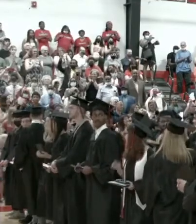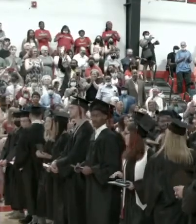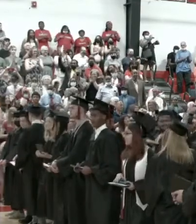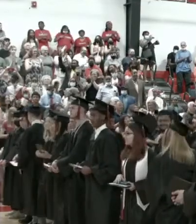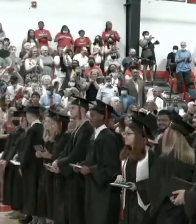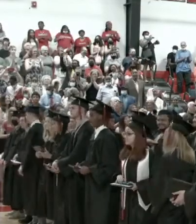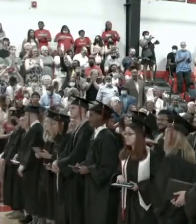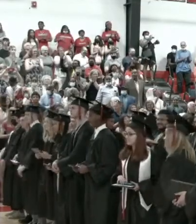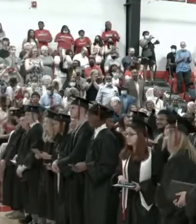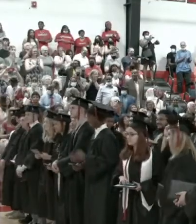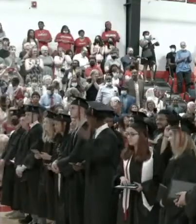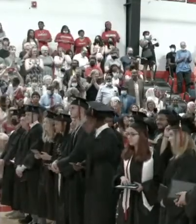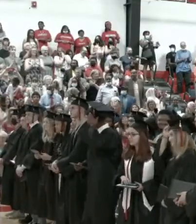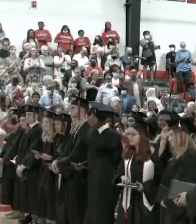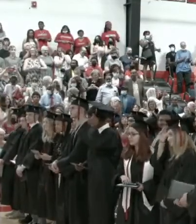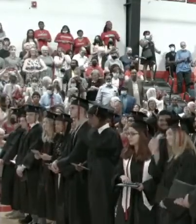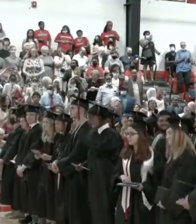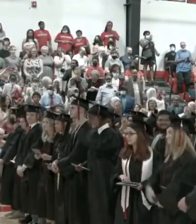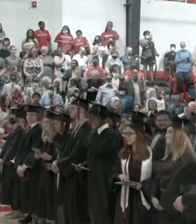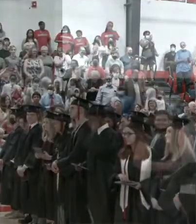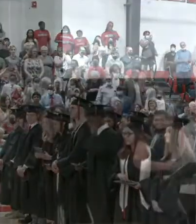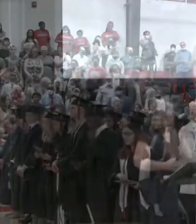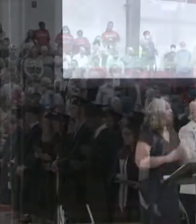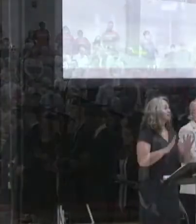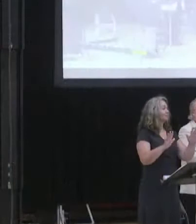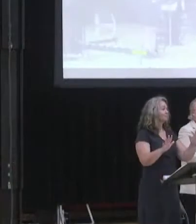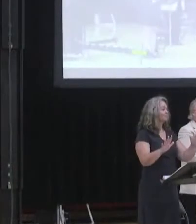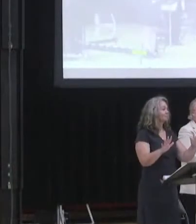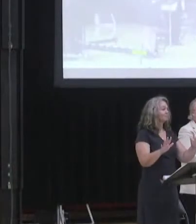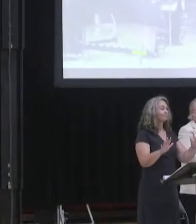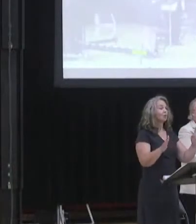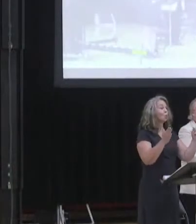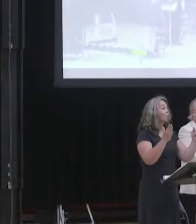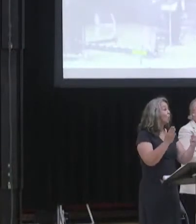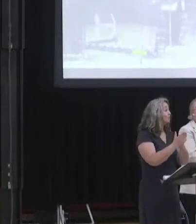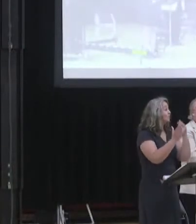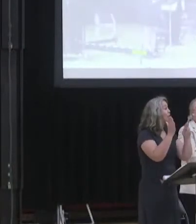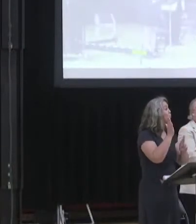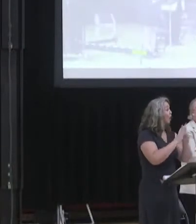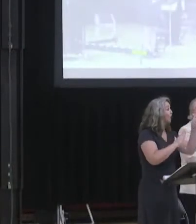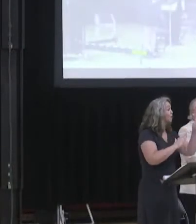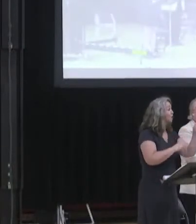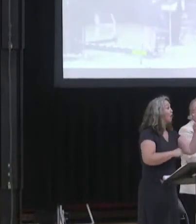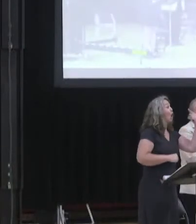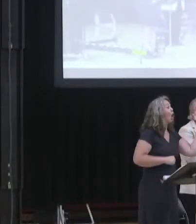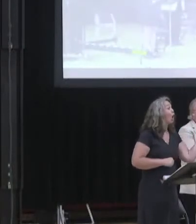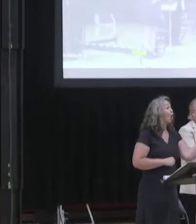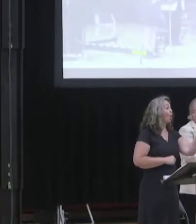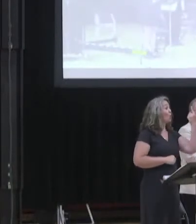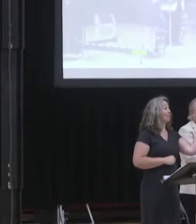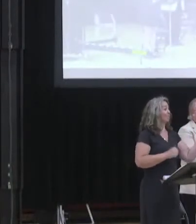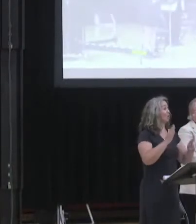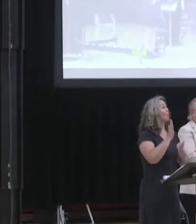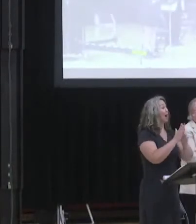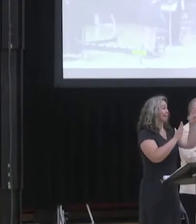All right, graduates, remember this. Once a rocket, always a rocket.